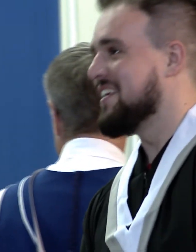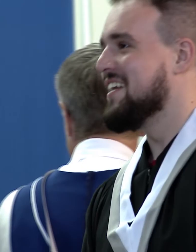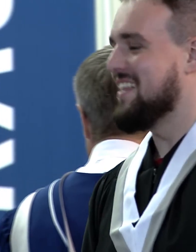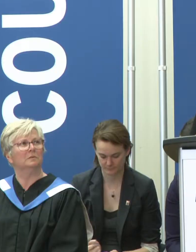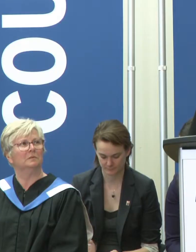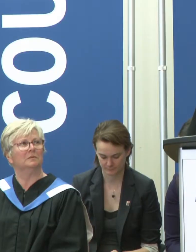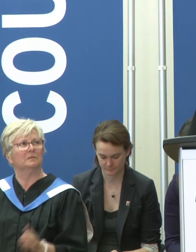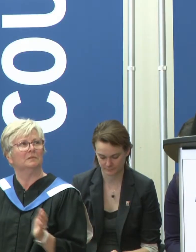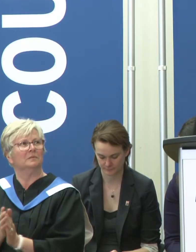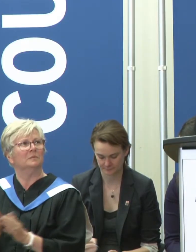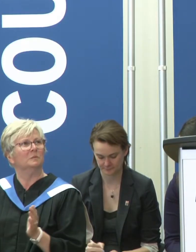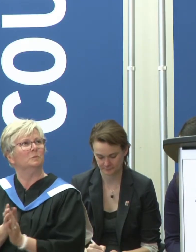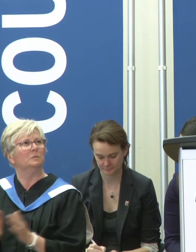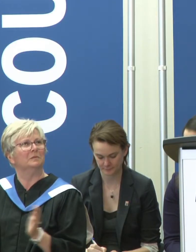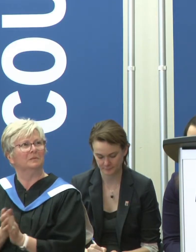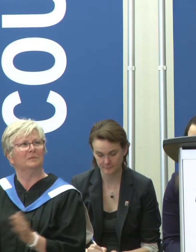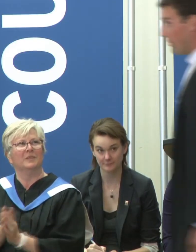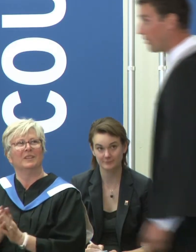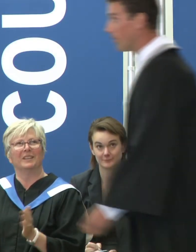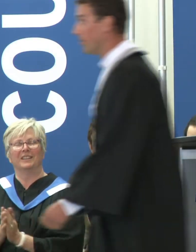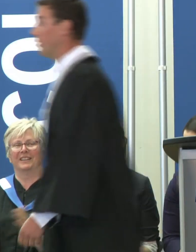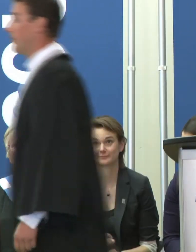Marcel Southern.